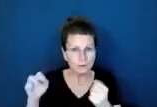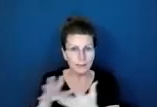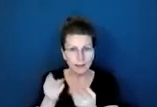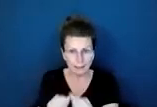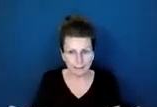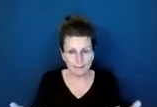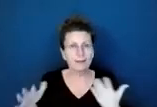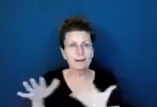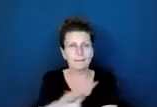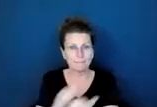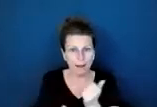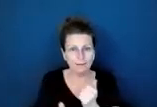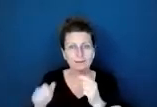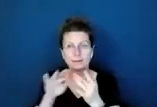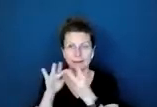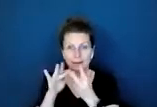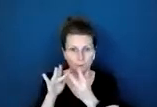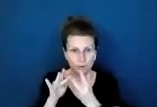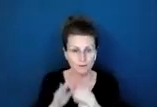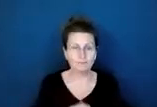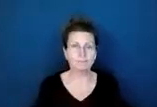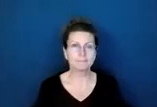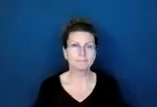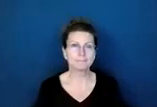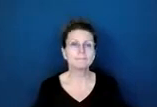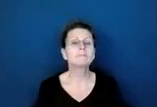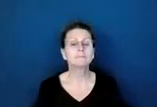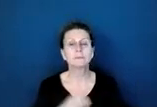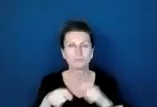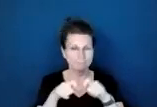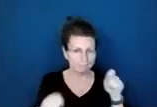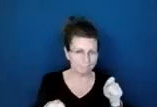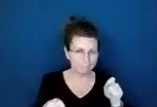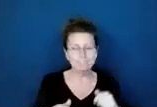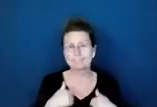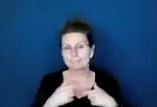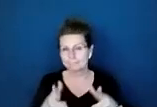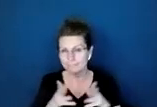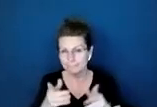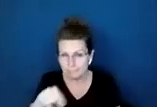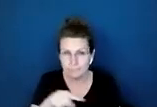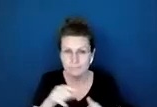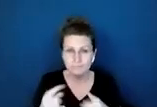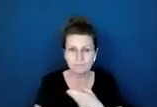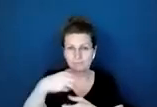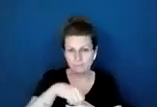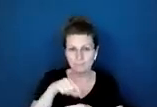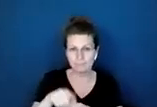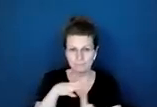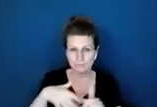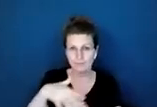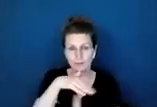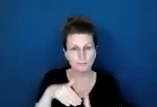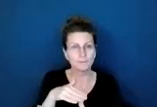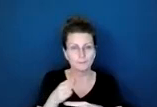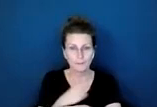Violence Network, which we called PREVNET. In closing, I encourage others to step into this space